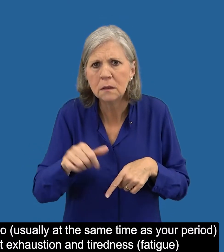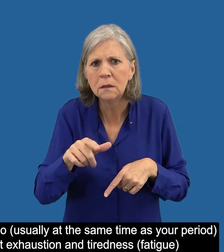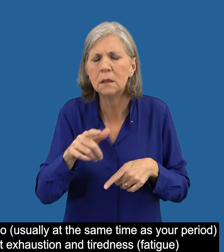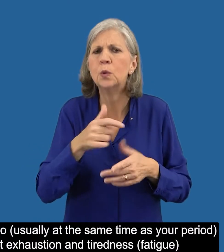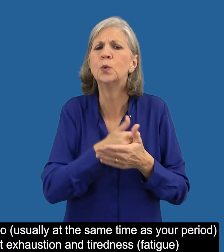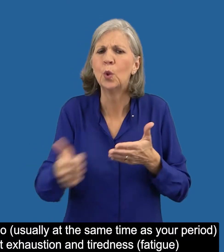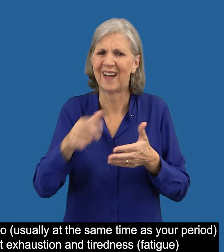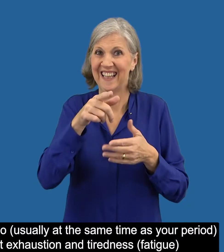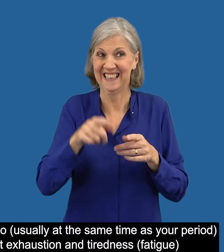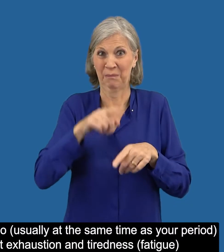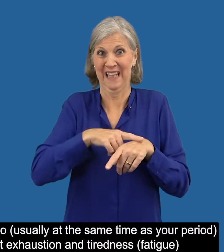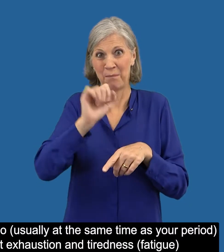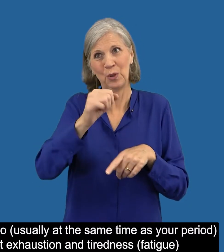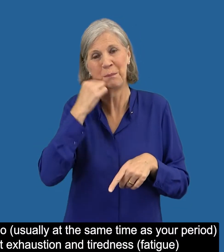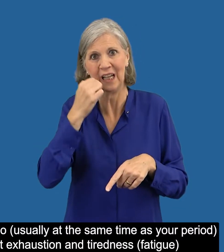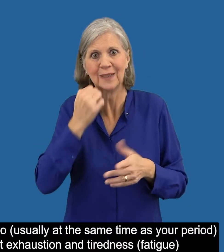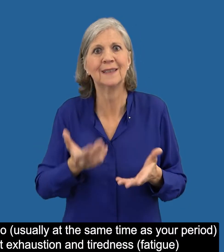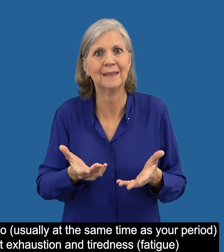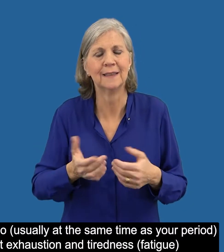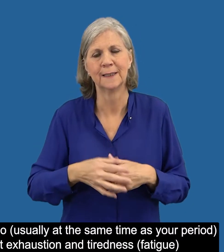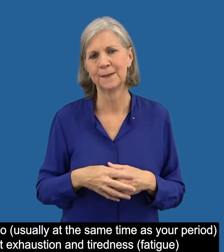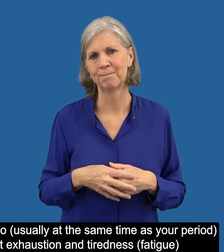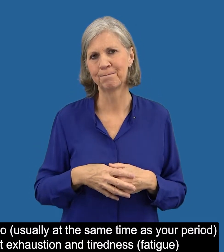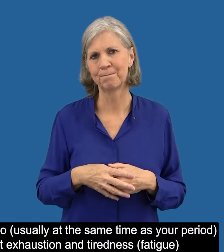Blood in your poo, usually at the same time as your period.